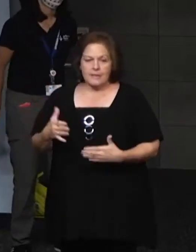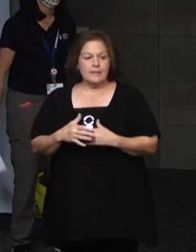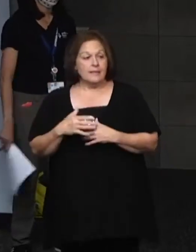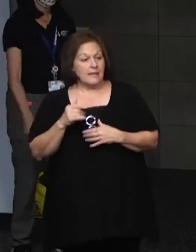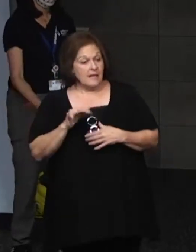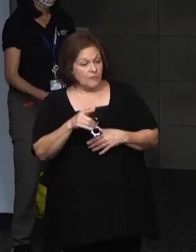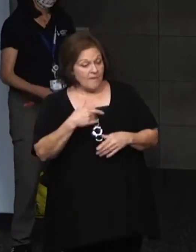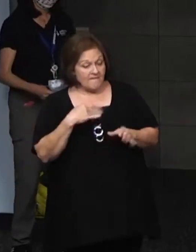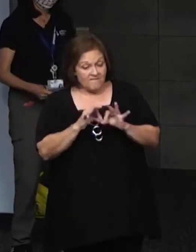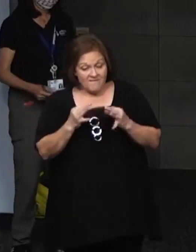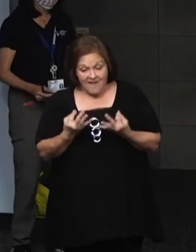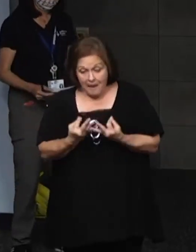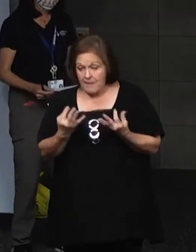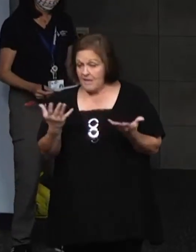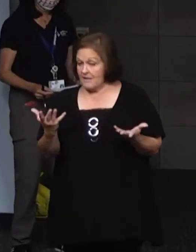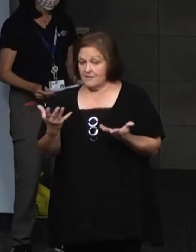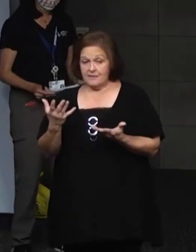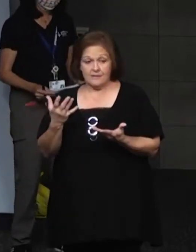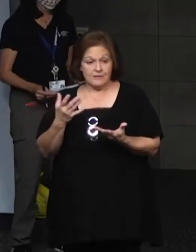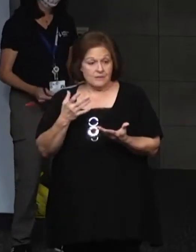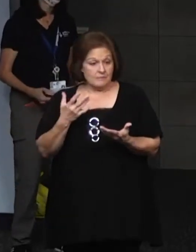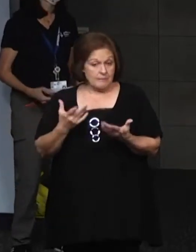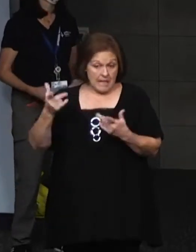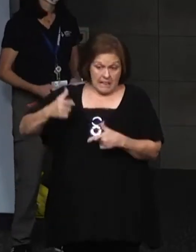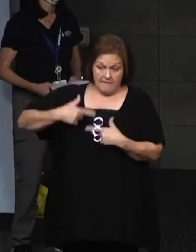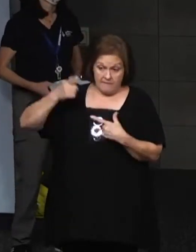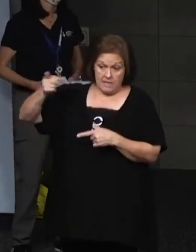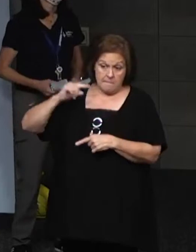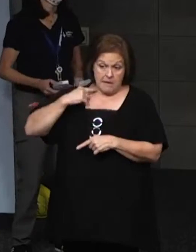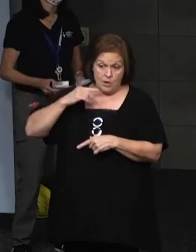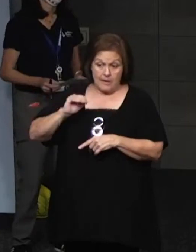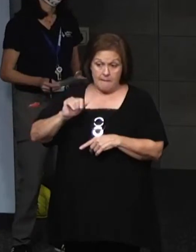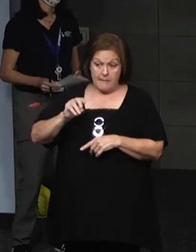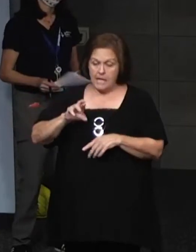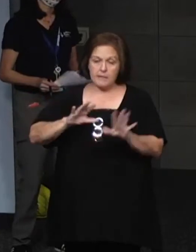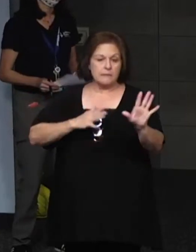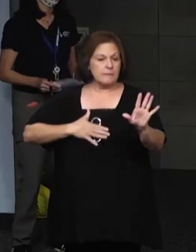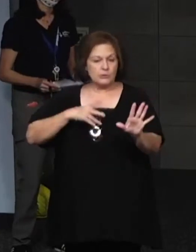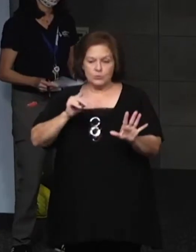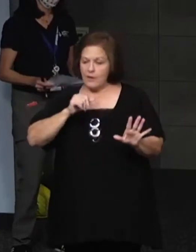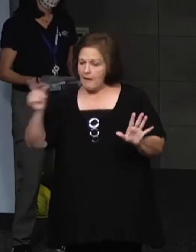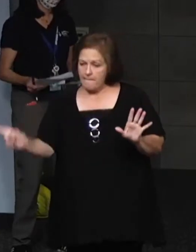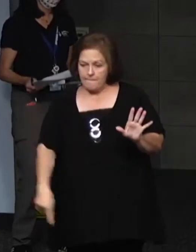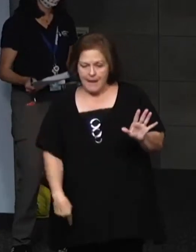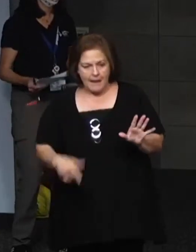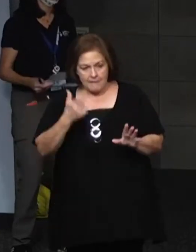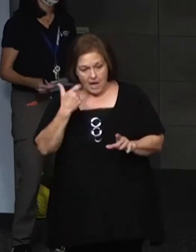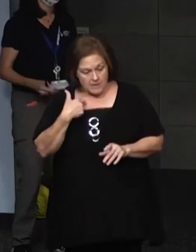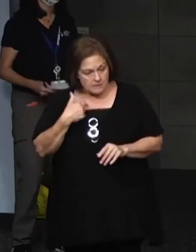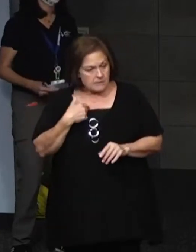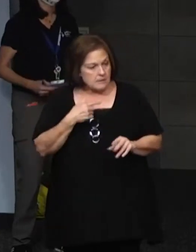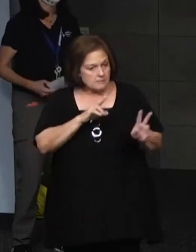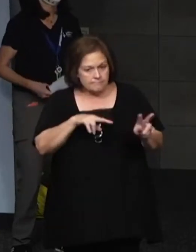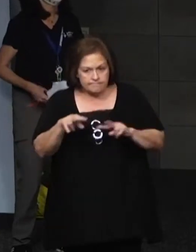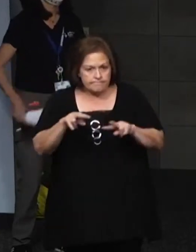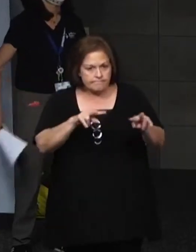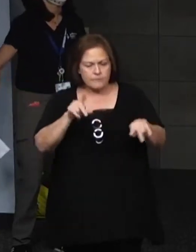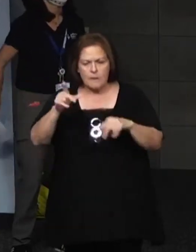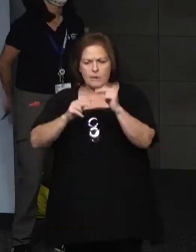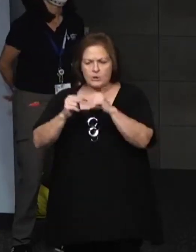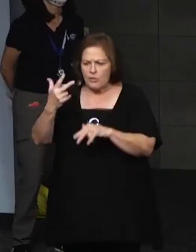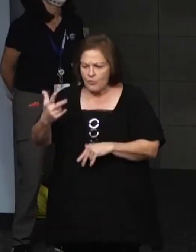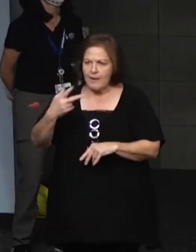have relatives that normally are living at Metairie Manor, do not come back yet. Because we walked around, I know we walked in Building 3,